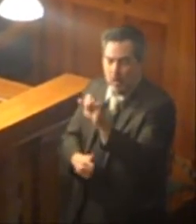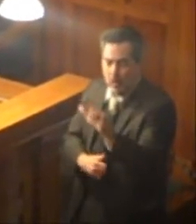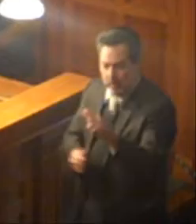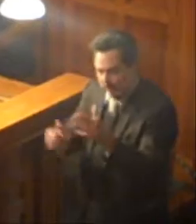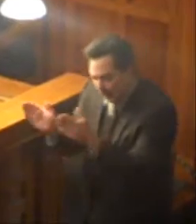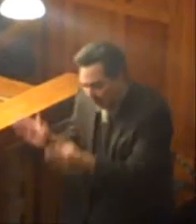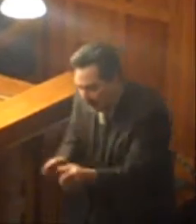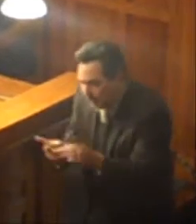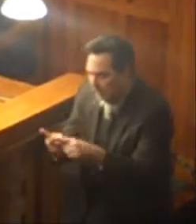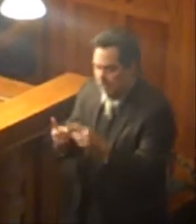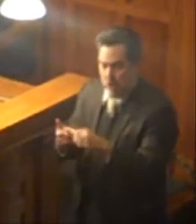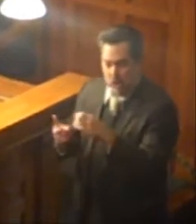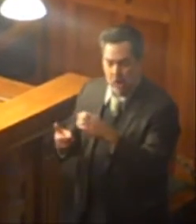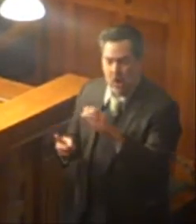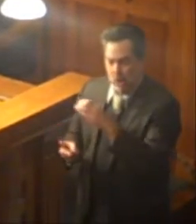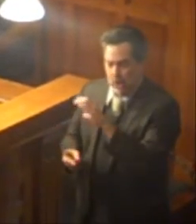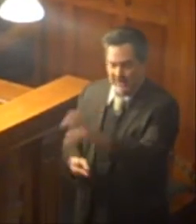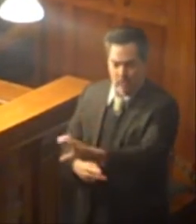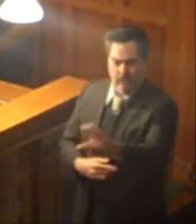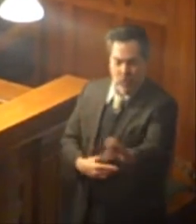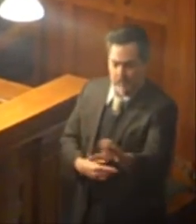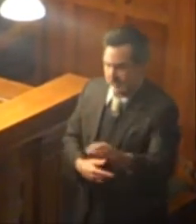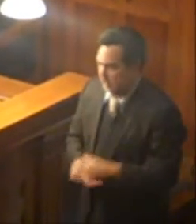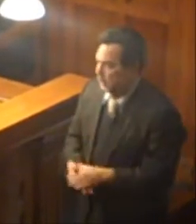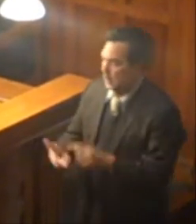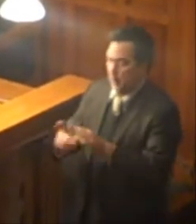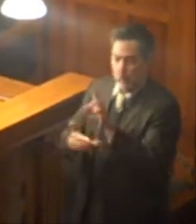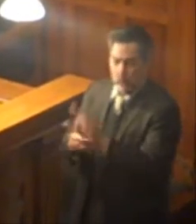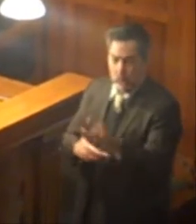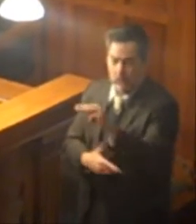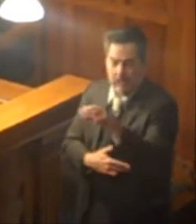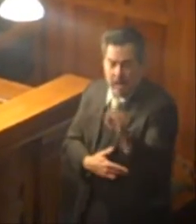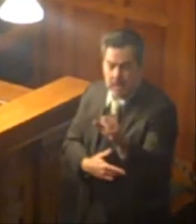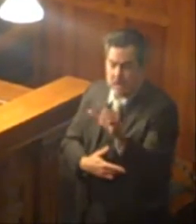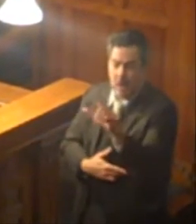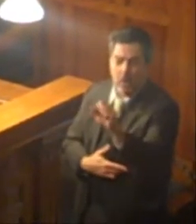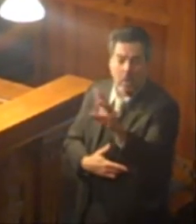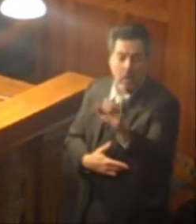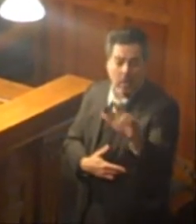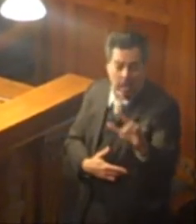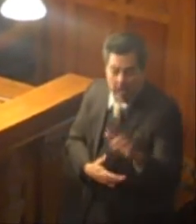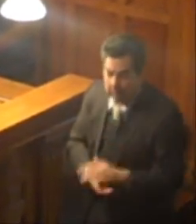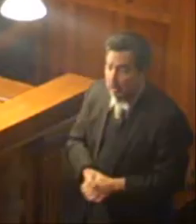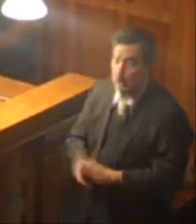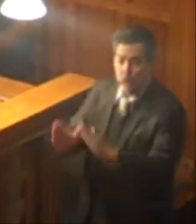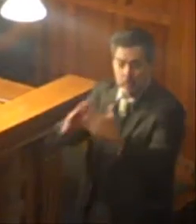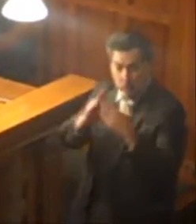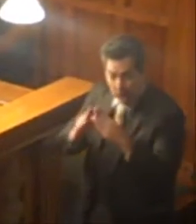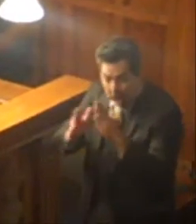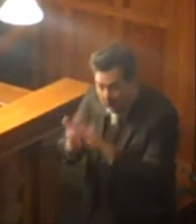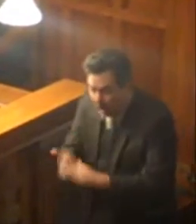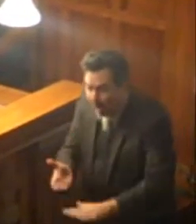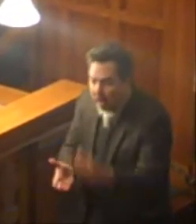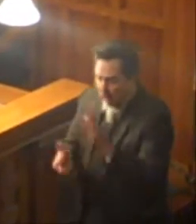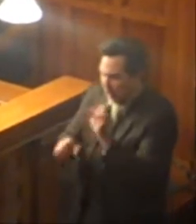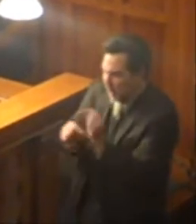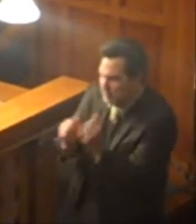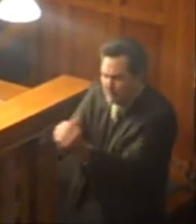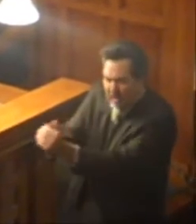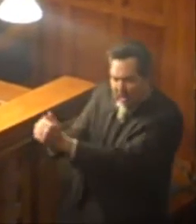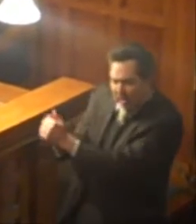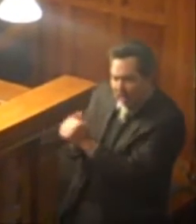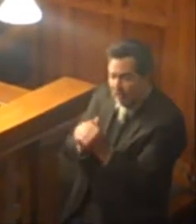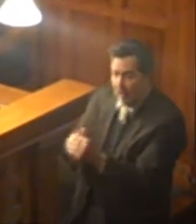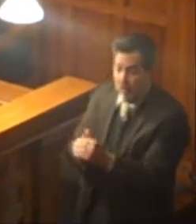UMass Lowell, Middlesex Community College. UMass Lowell is on the precipice of something great. I